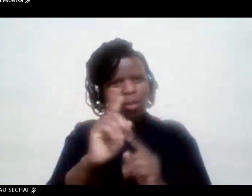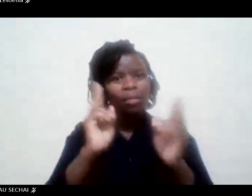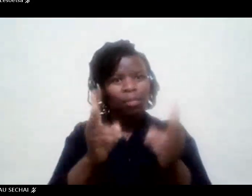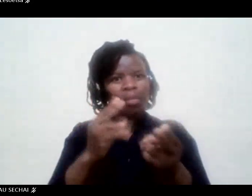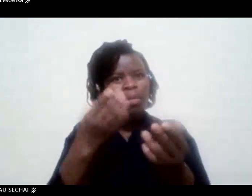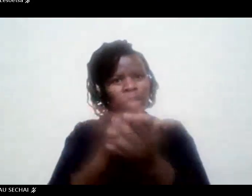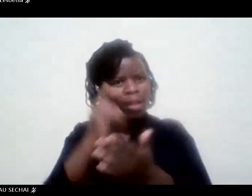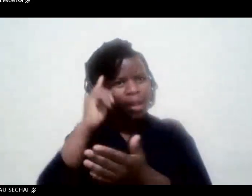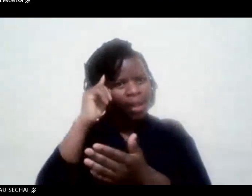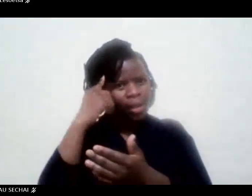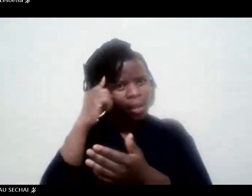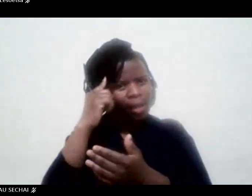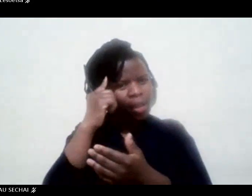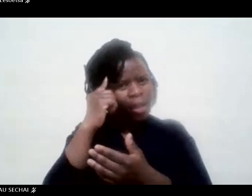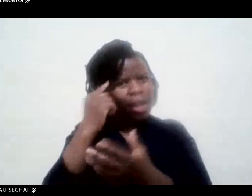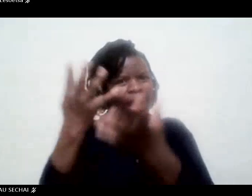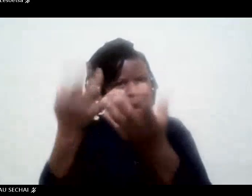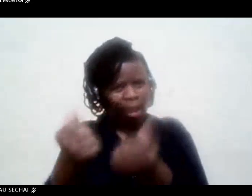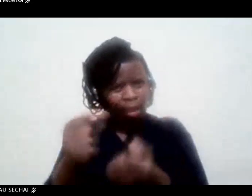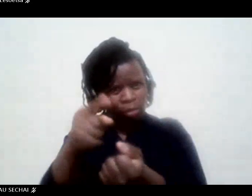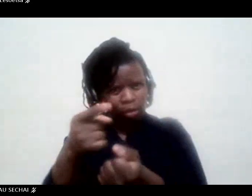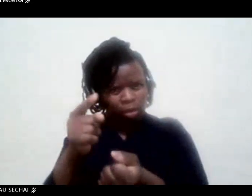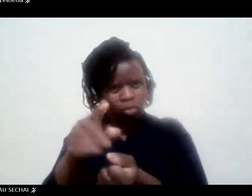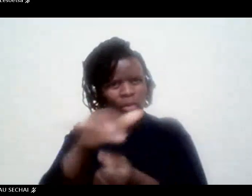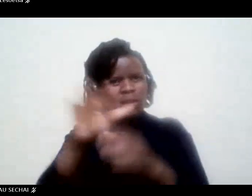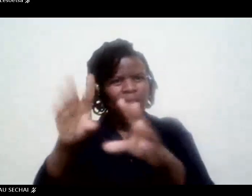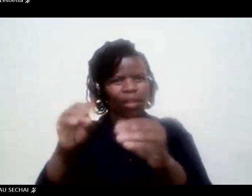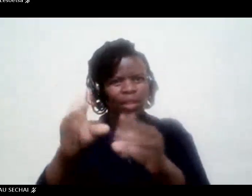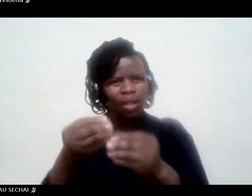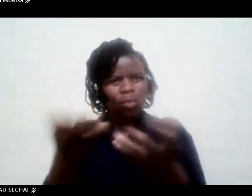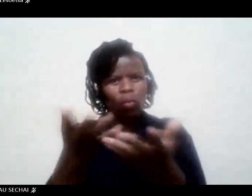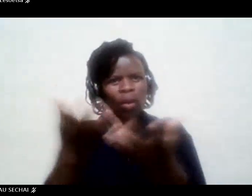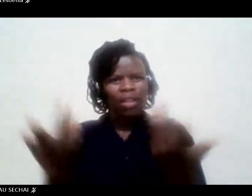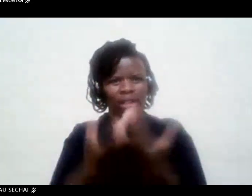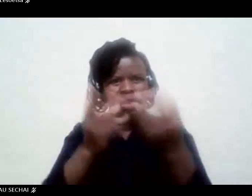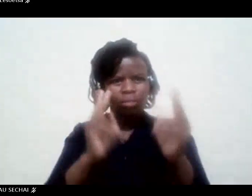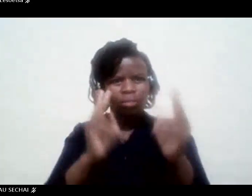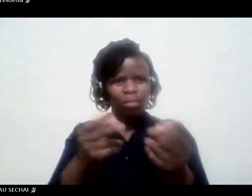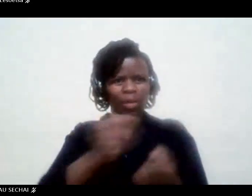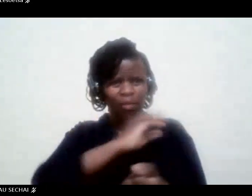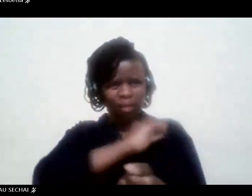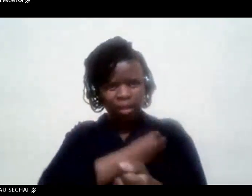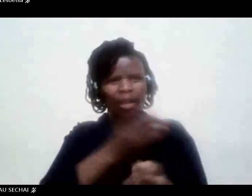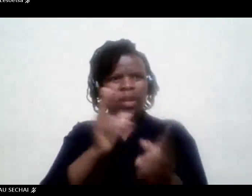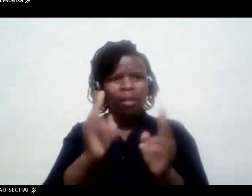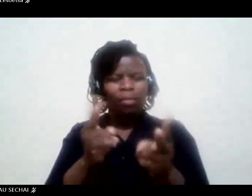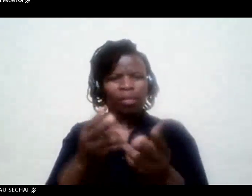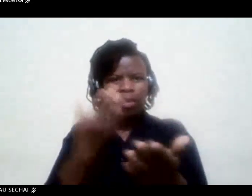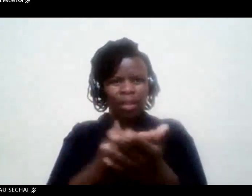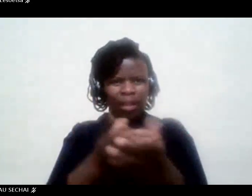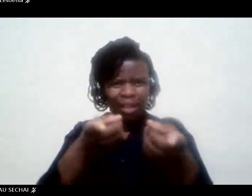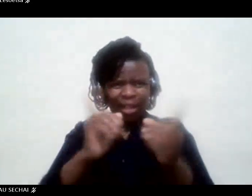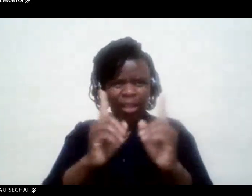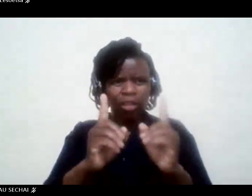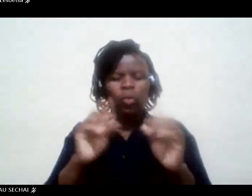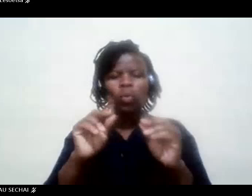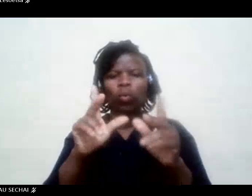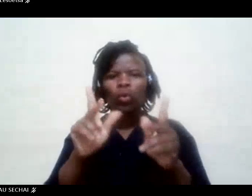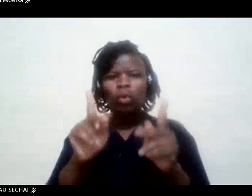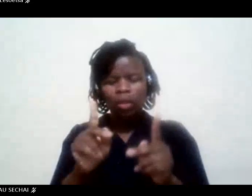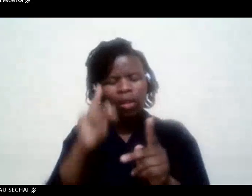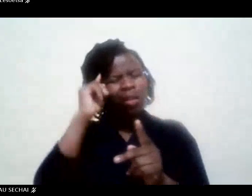to challenges of persons with disabilities. So people might get into the danger of thinking, oh, with a person